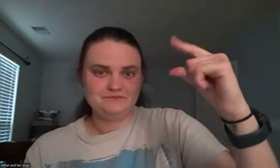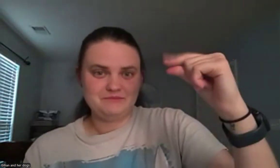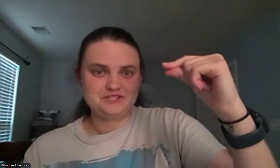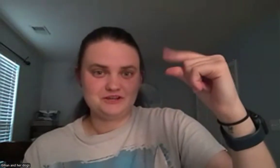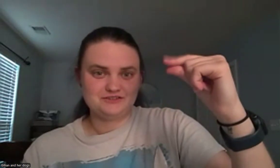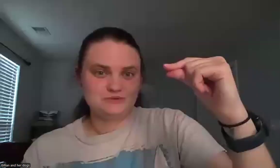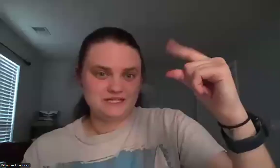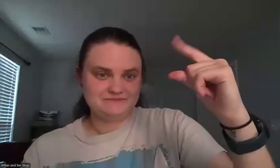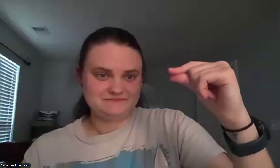Baby shark, 20.